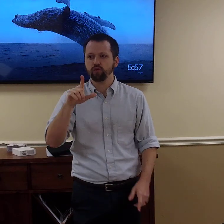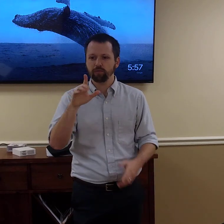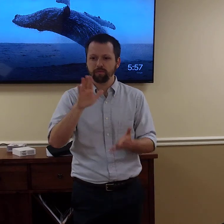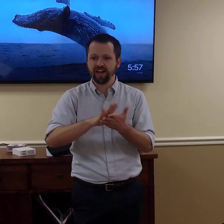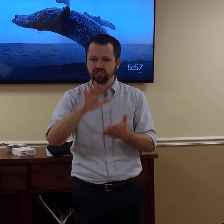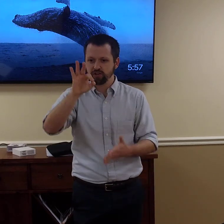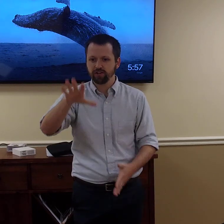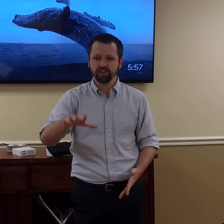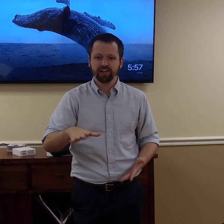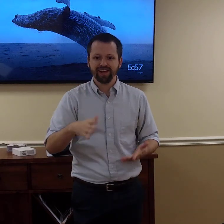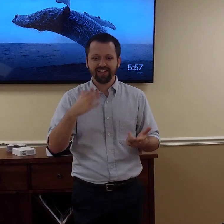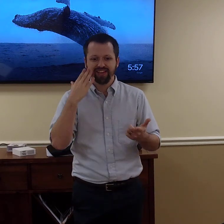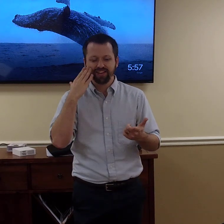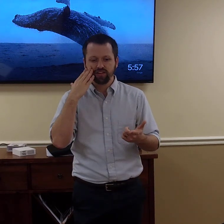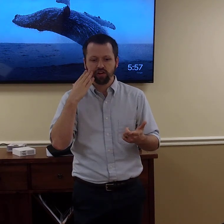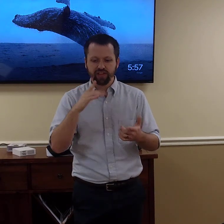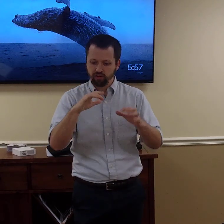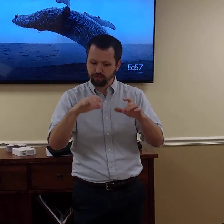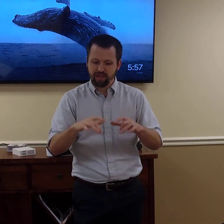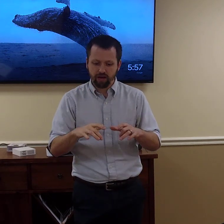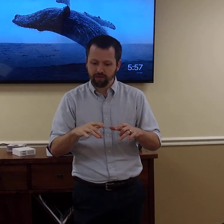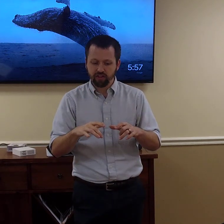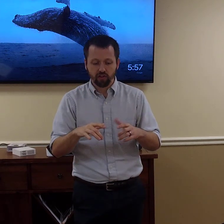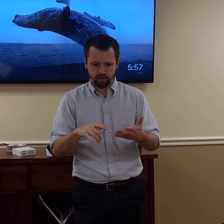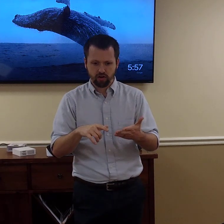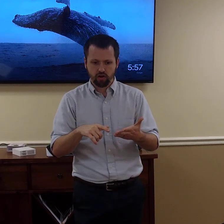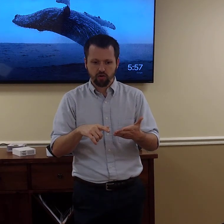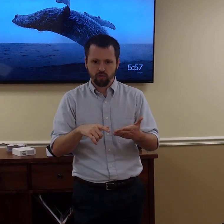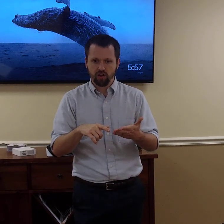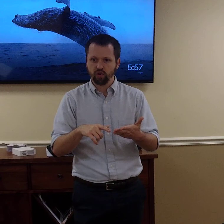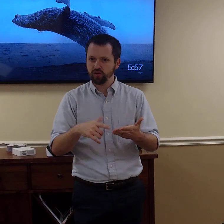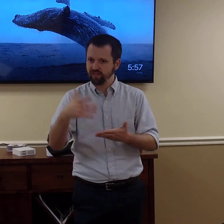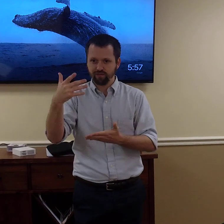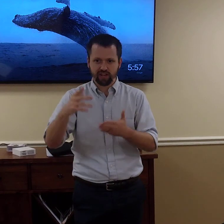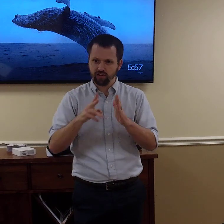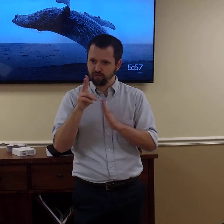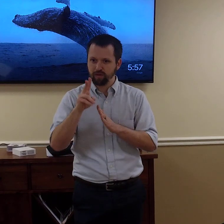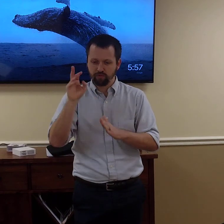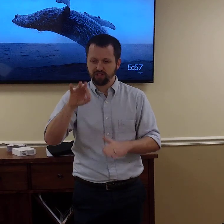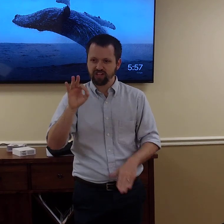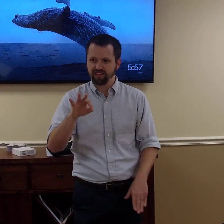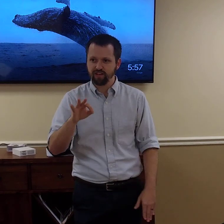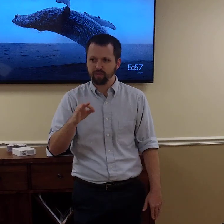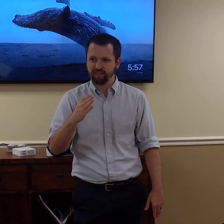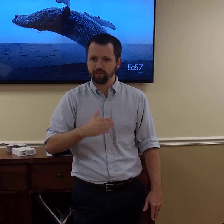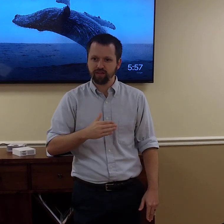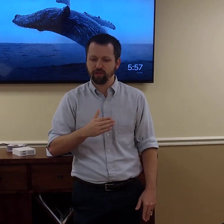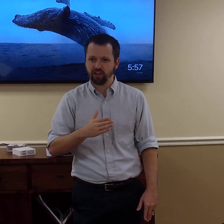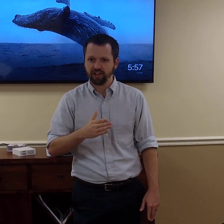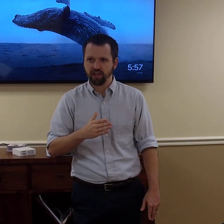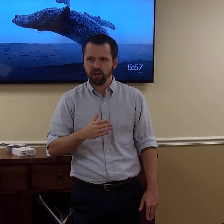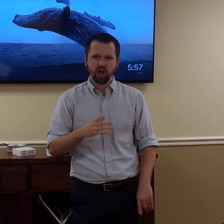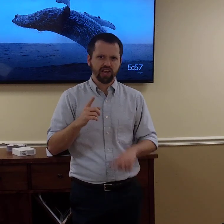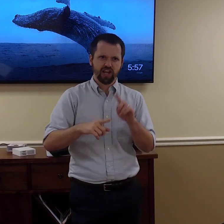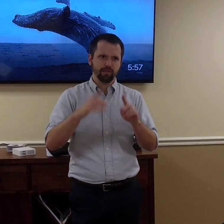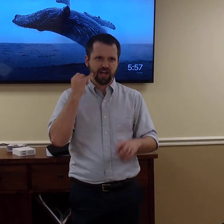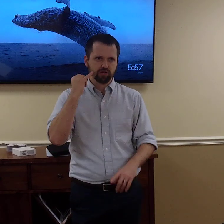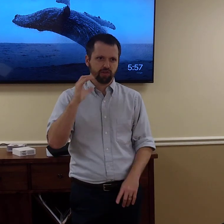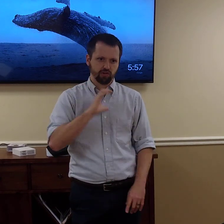to be a pastor, and they, you know, they look me up and they're like, "Whoa!" And you can see videos of me preaching and stuff. But some of them are like, "I can't imagine Mr.